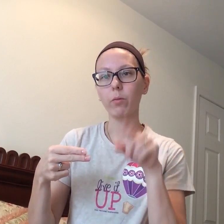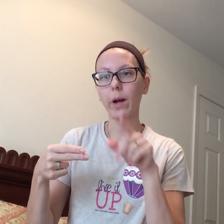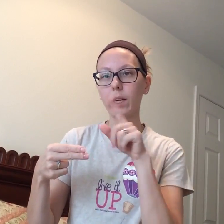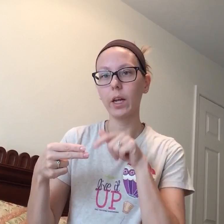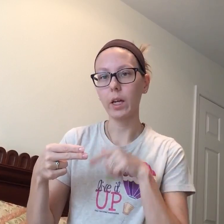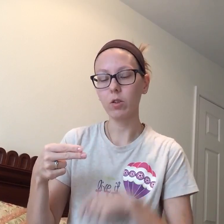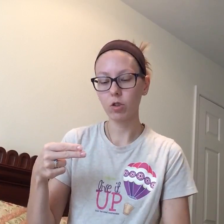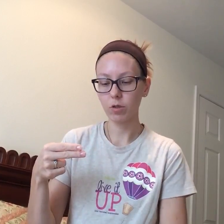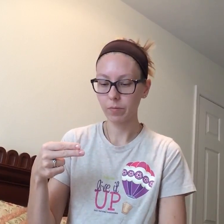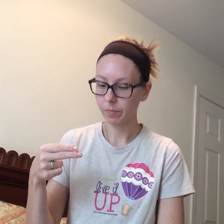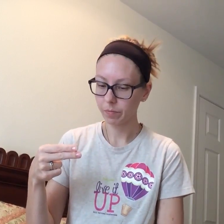write an H.